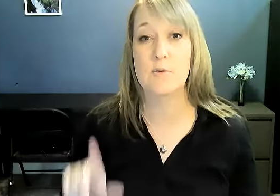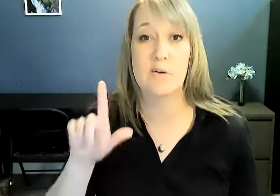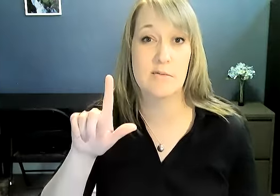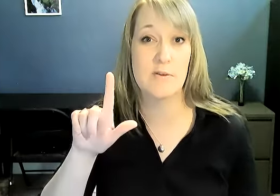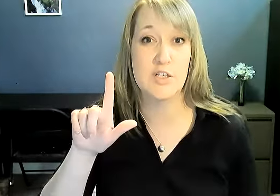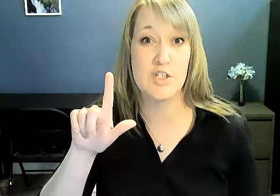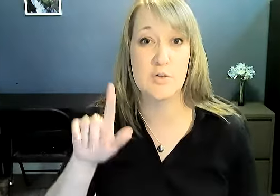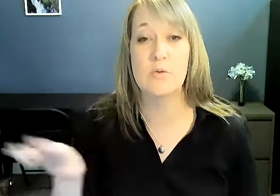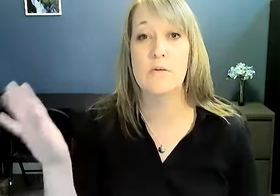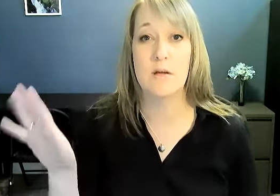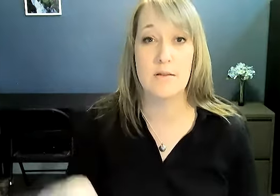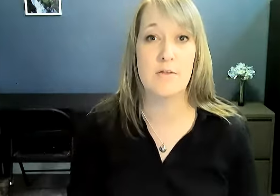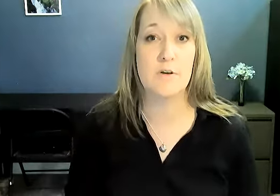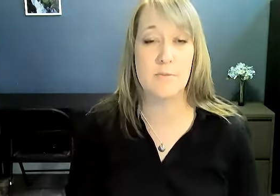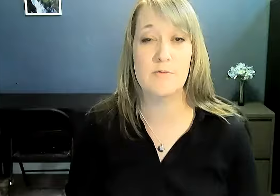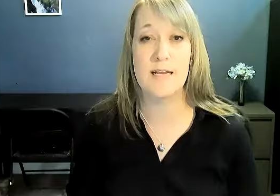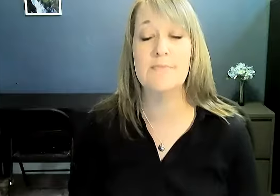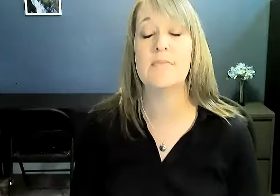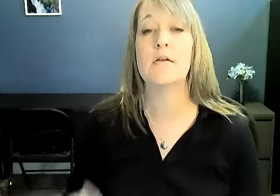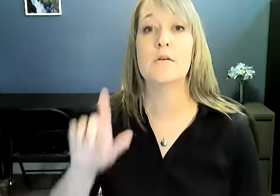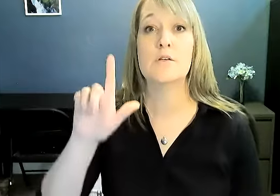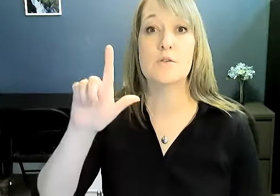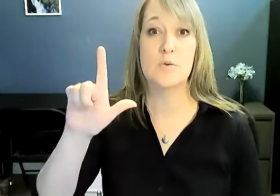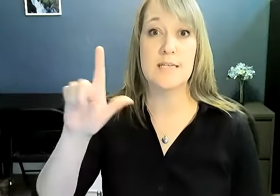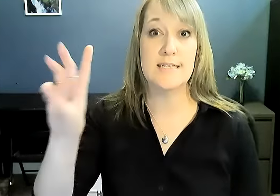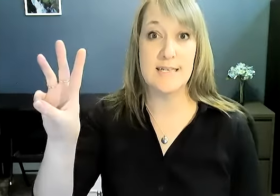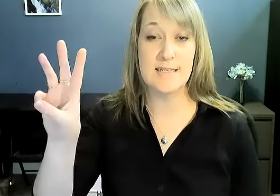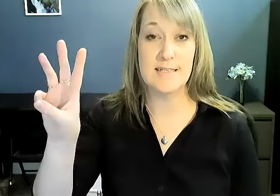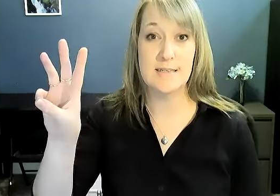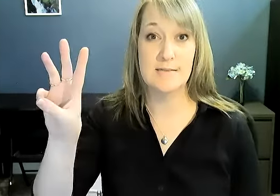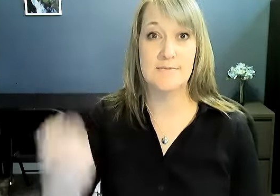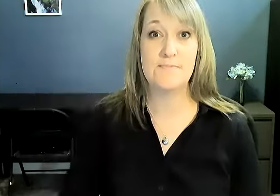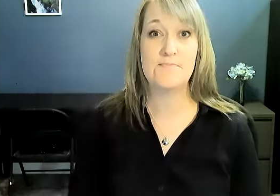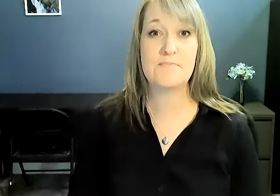or French 2 and then the other number. Ready? 26,